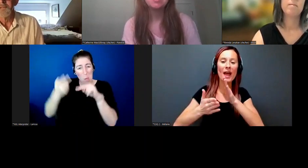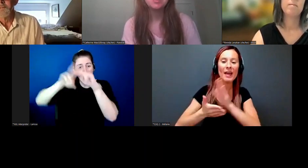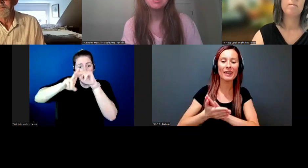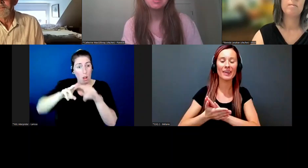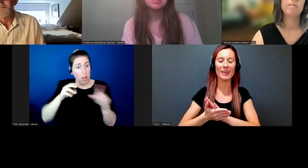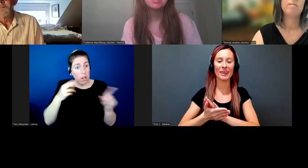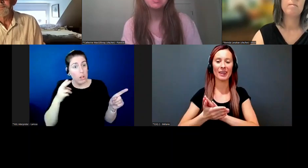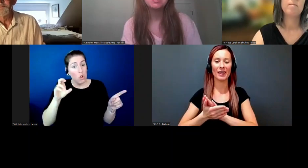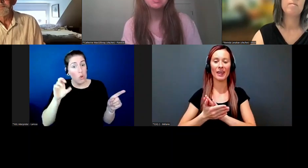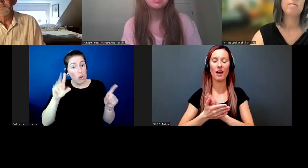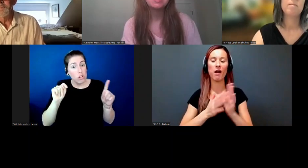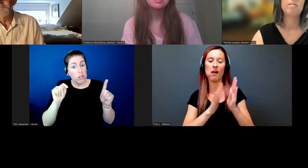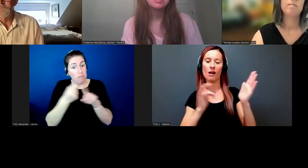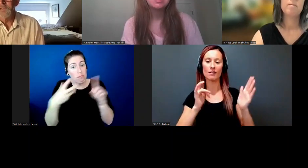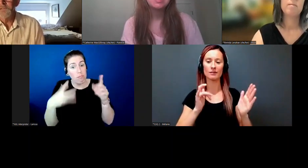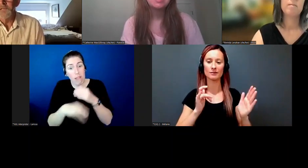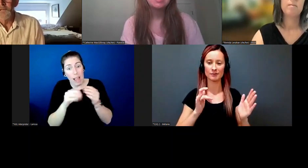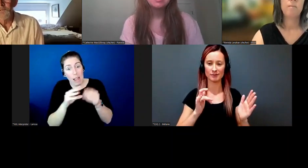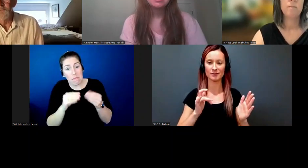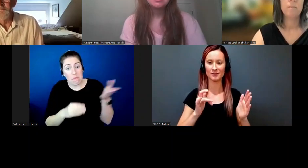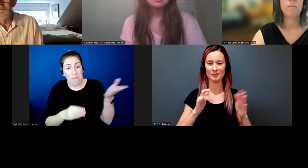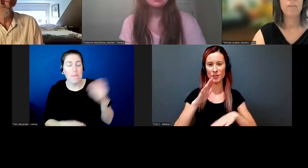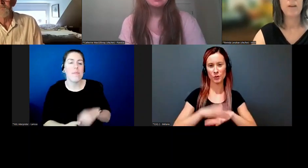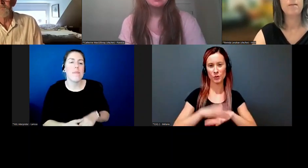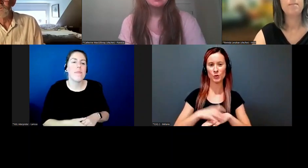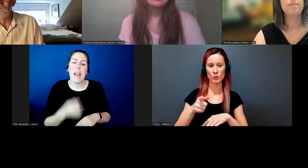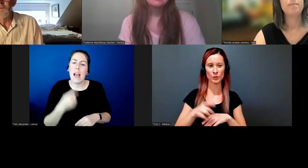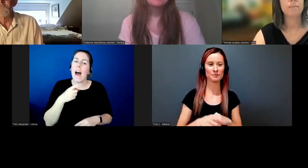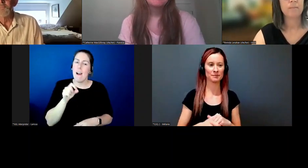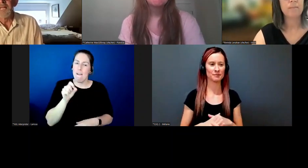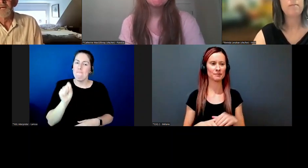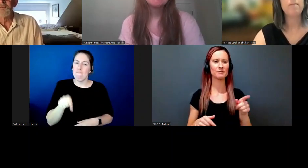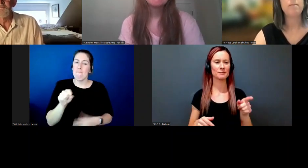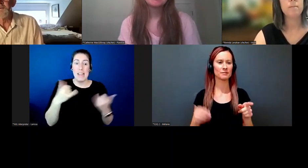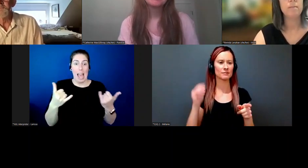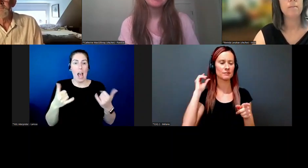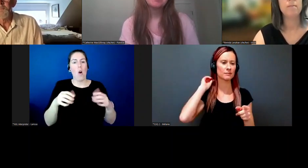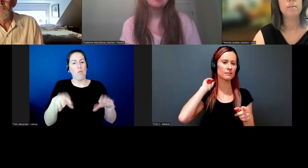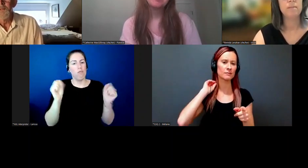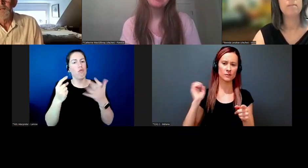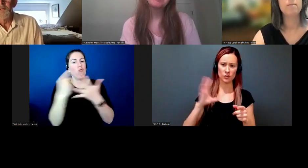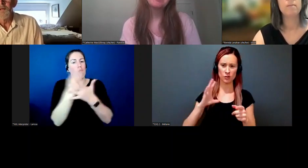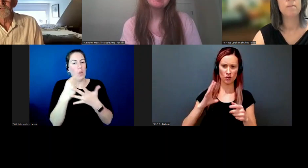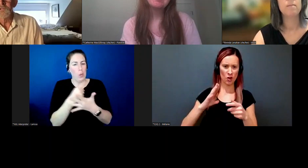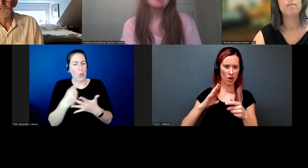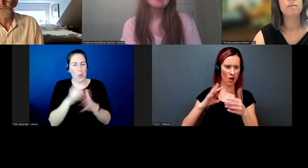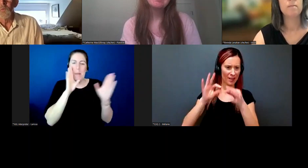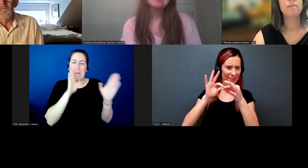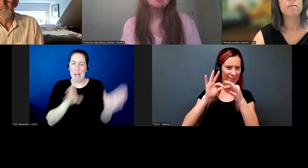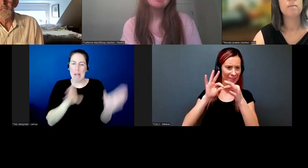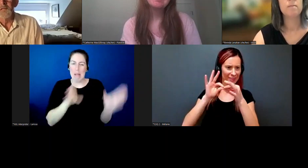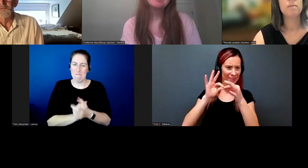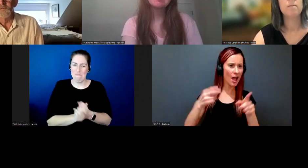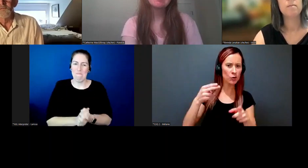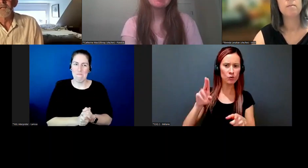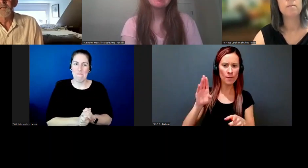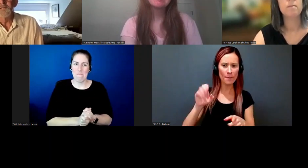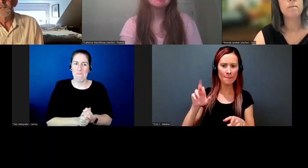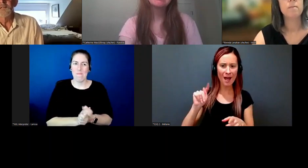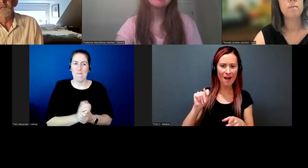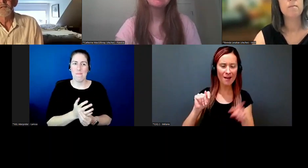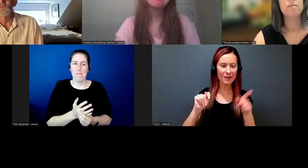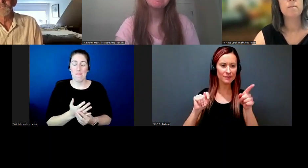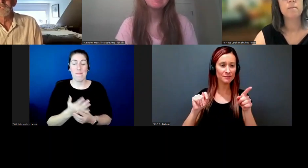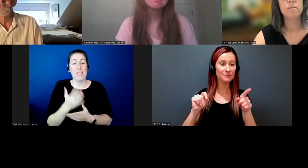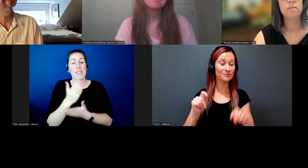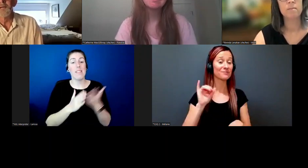the specifics. Yeah, just that they are doing a review of the plan right now, just to weed out fraud.